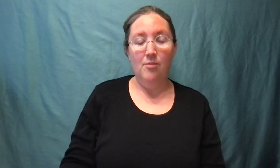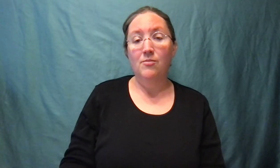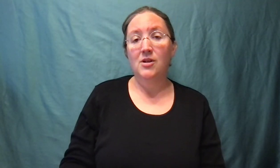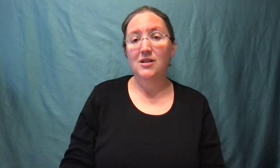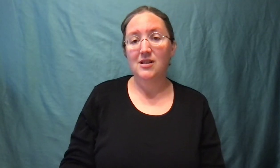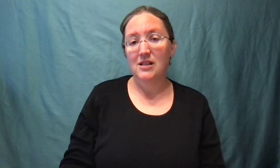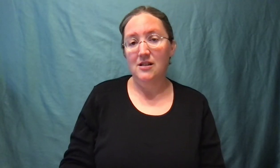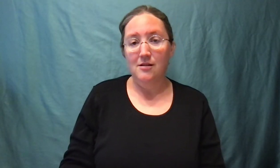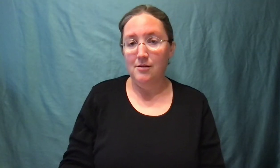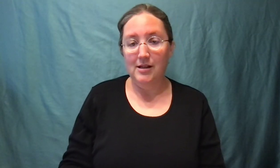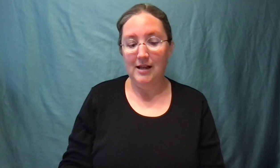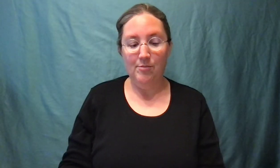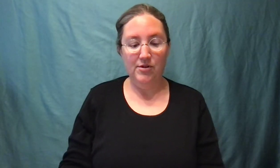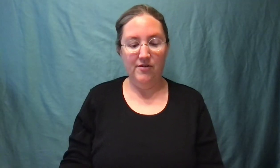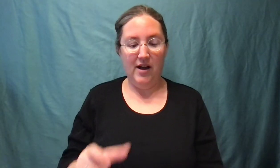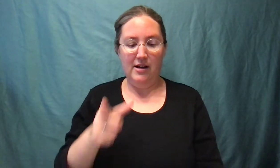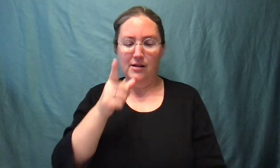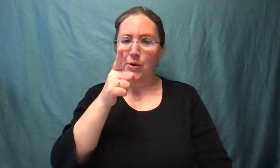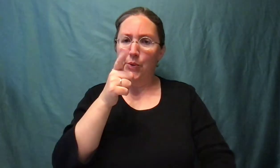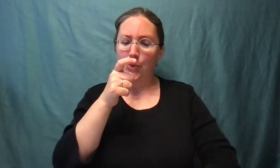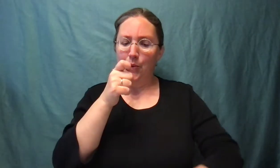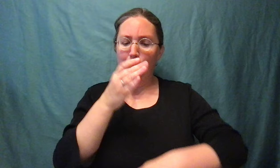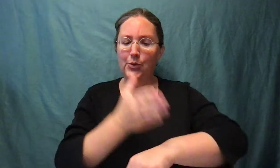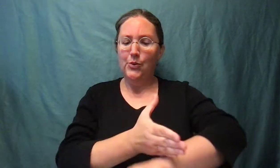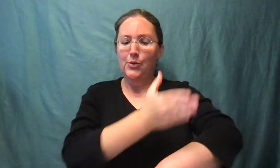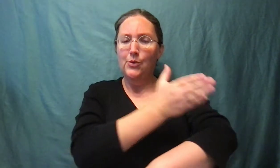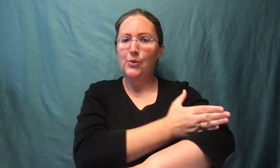Some examples of that is,